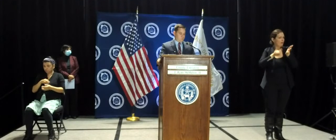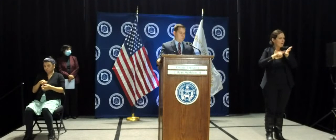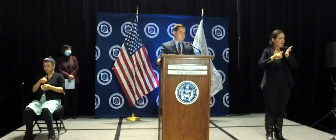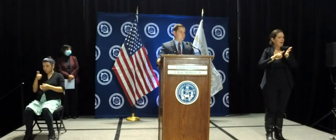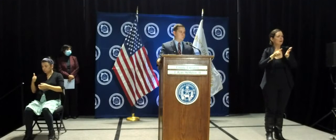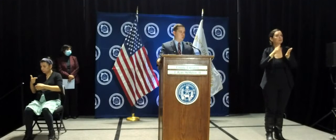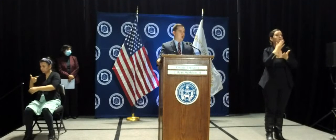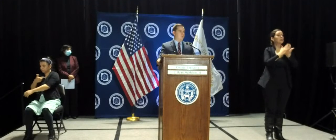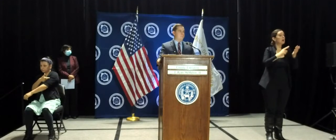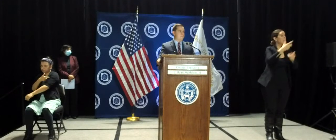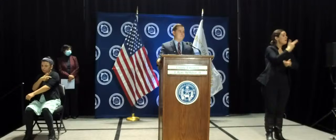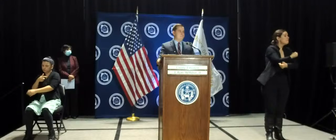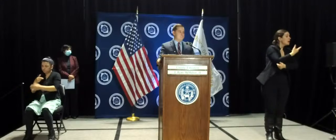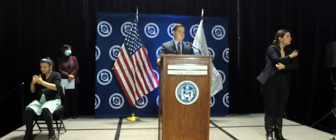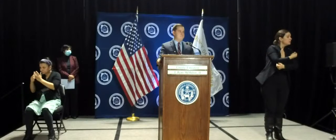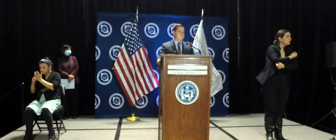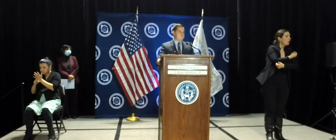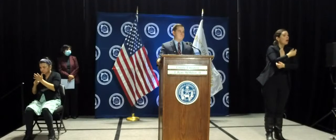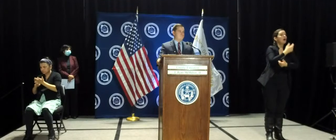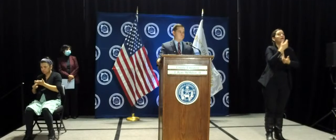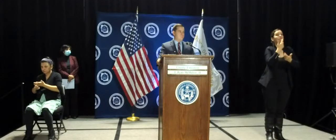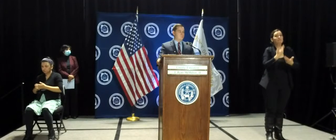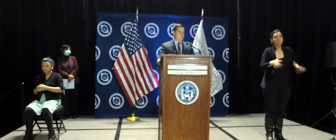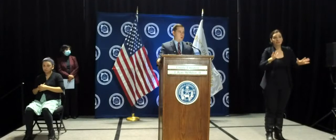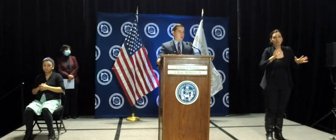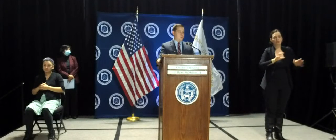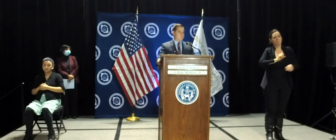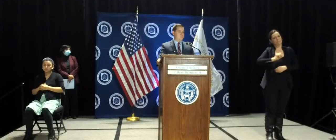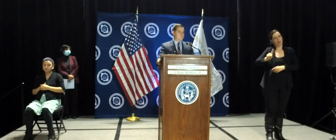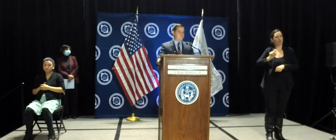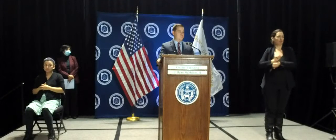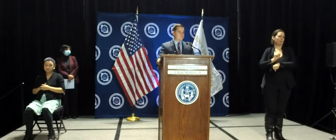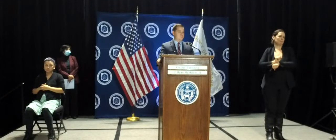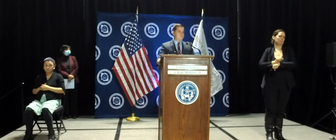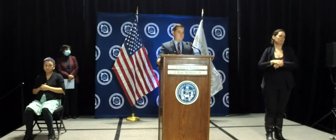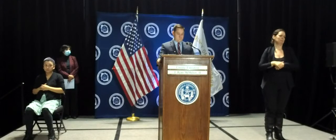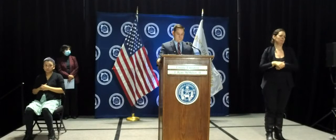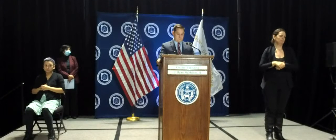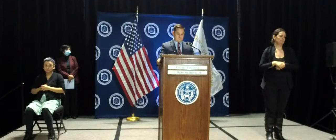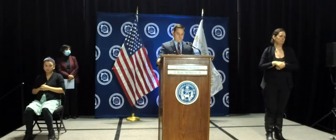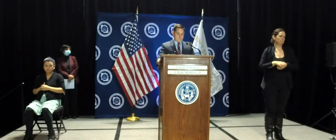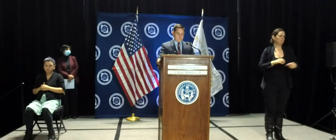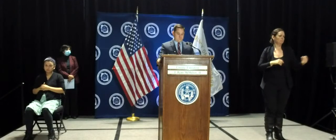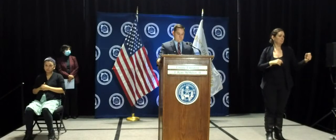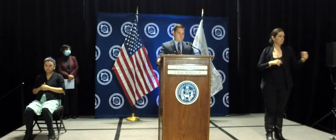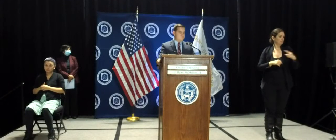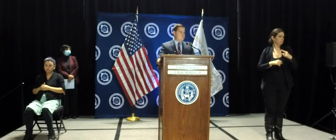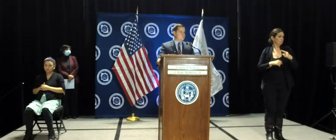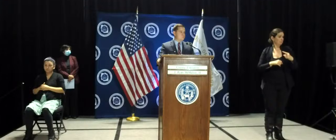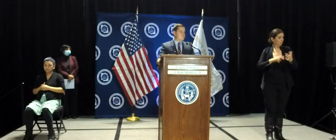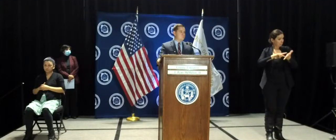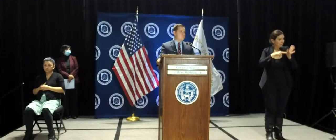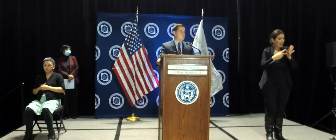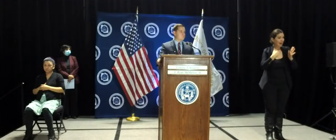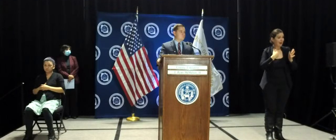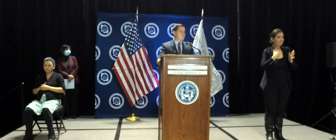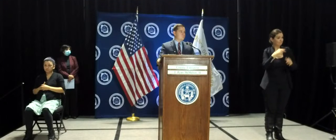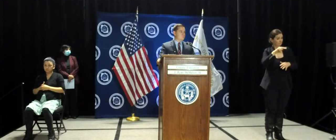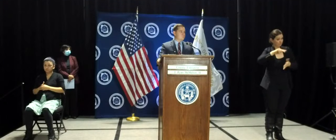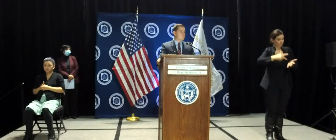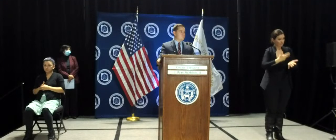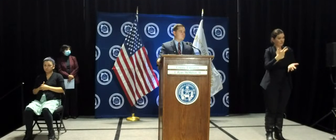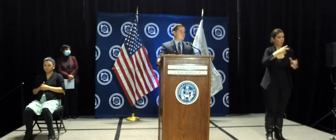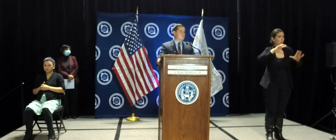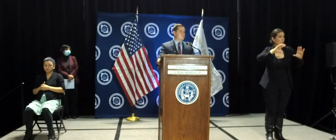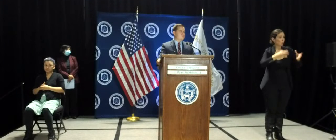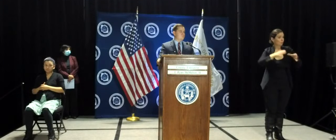triple how Correct. many people have been doing case investigations. Correct. And aside from, you said you're going to bring